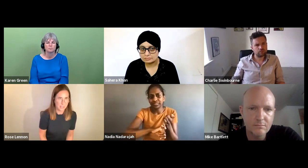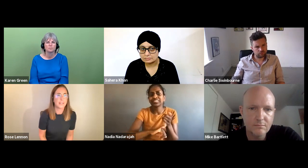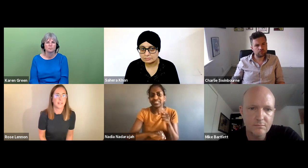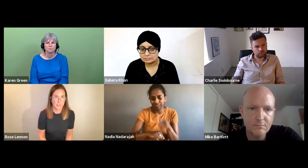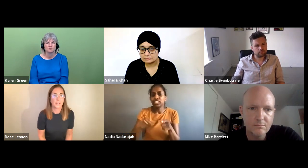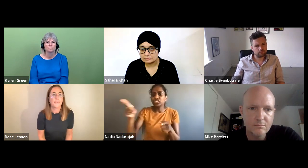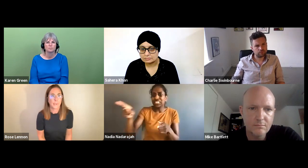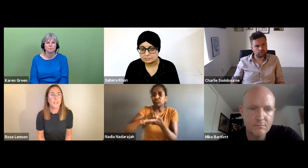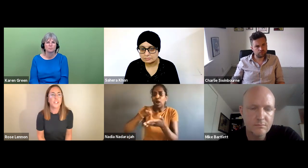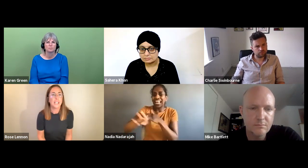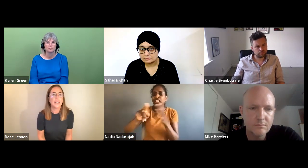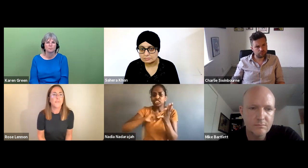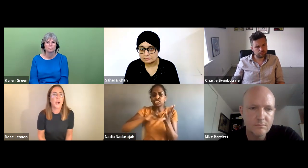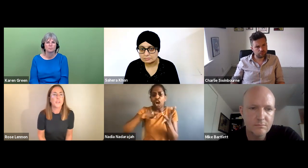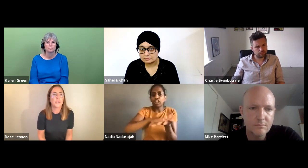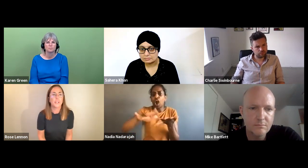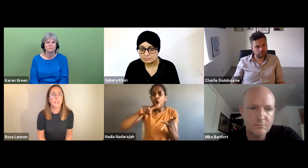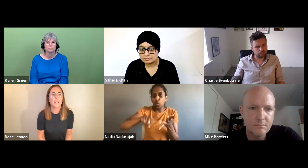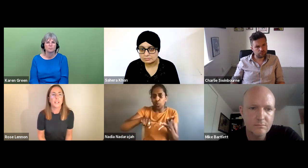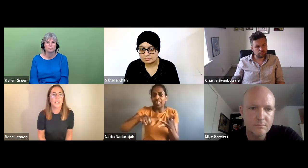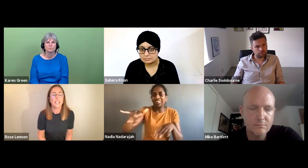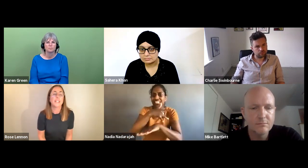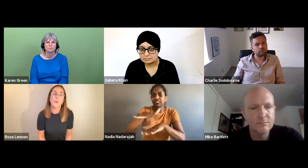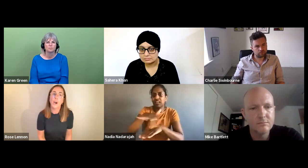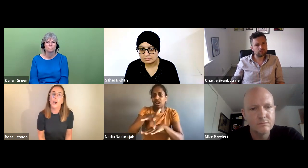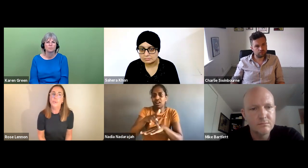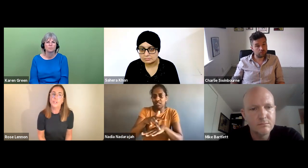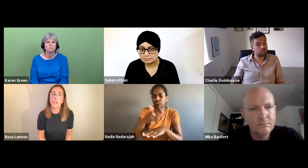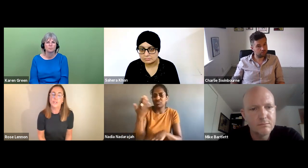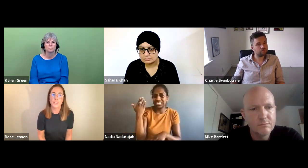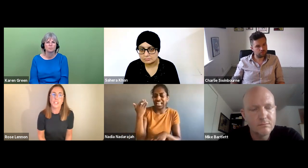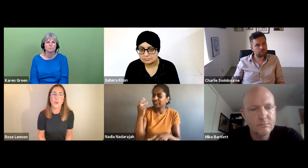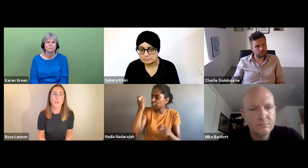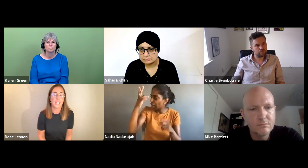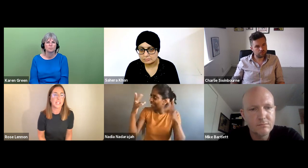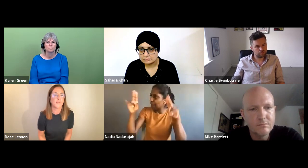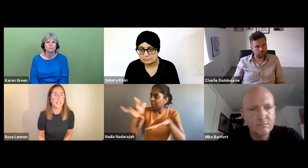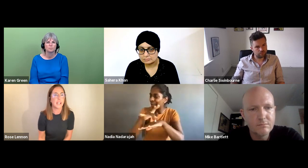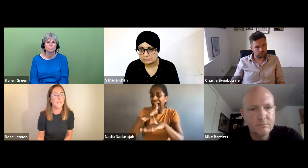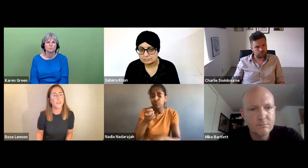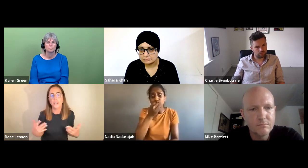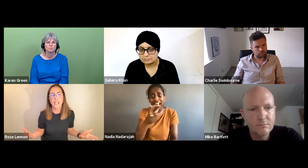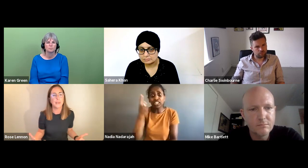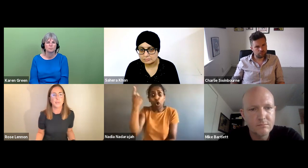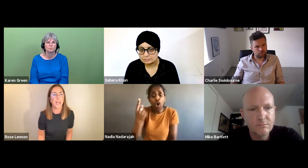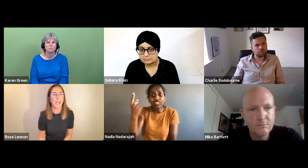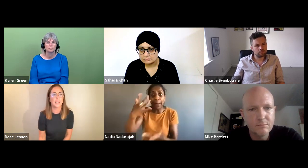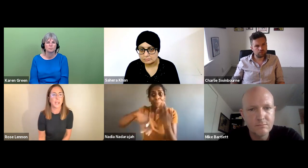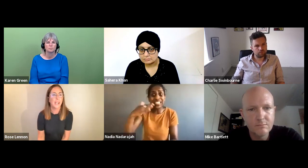Wilness, she wrote in Soho, for the Soho Theatre recently. I forgot the name of the play, but